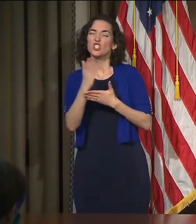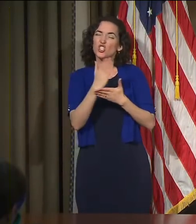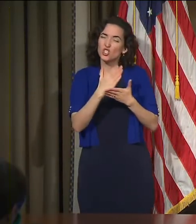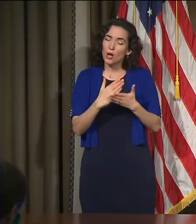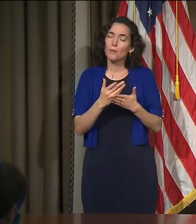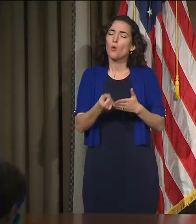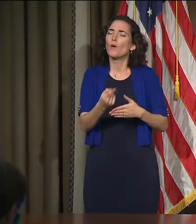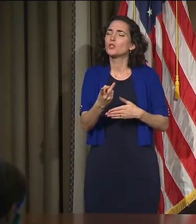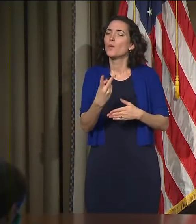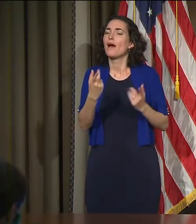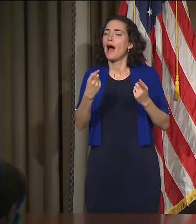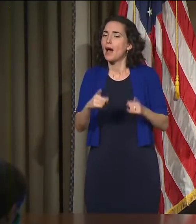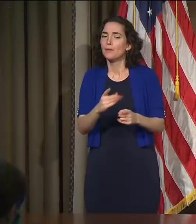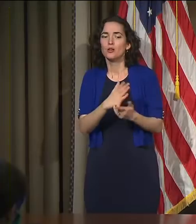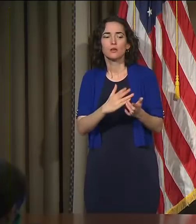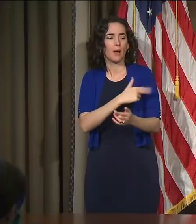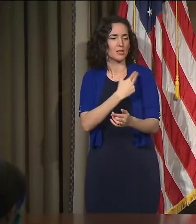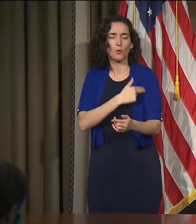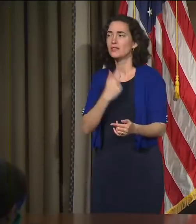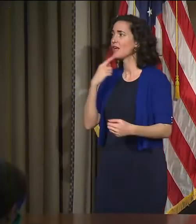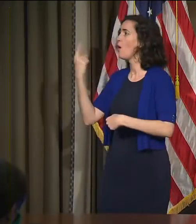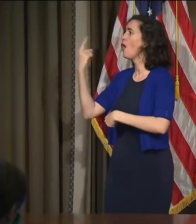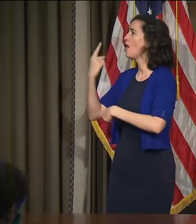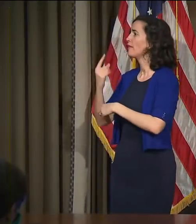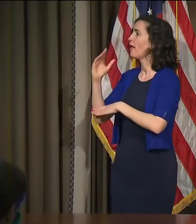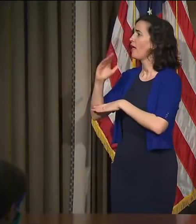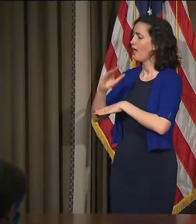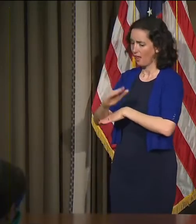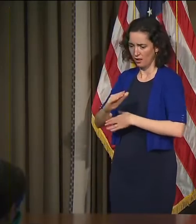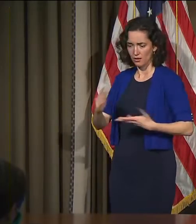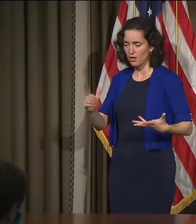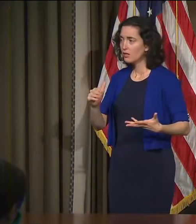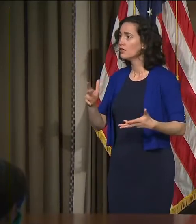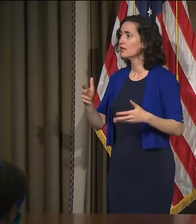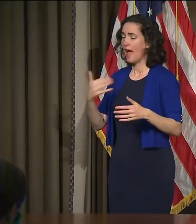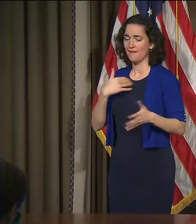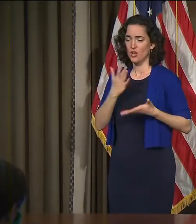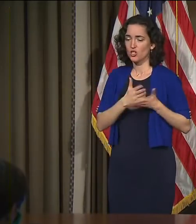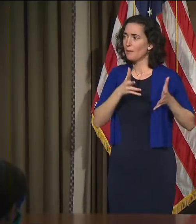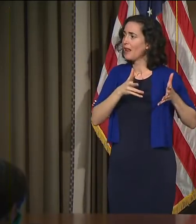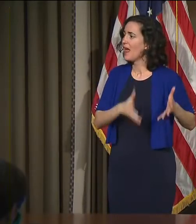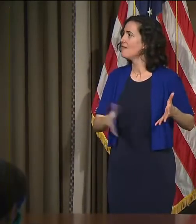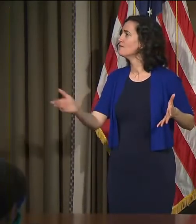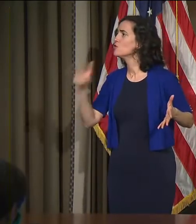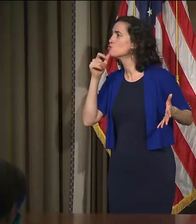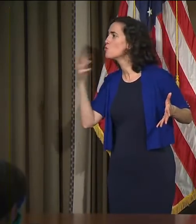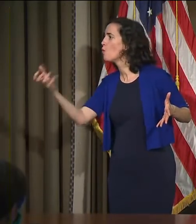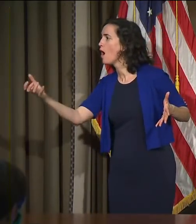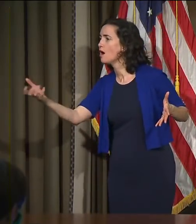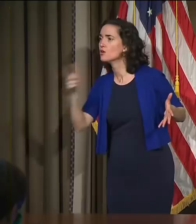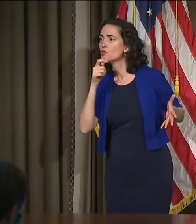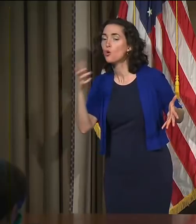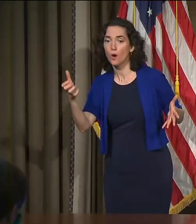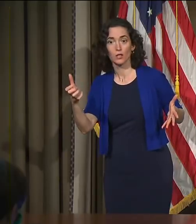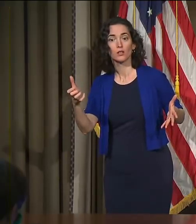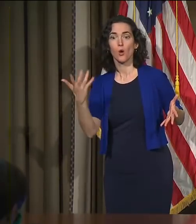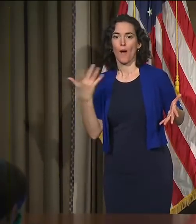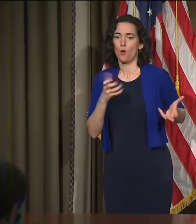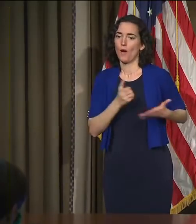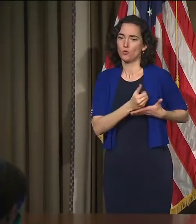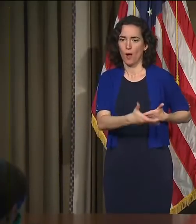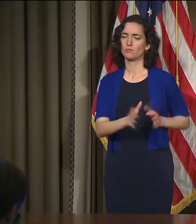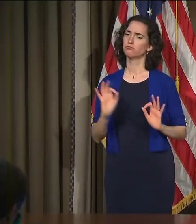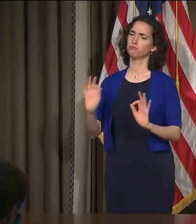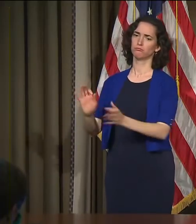extra doses and had to reach out for other people that might be interested in getting it in the name of preventing waste, which we absolutely encourage. I think they've